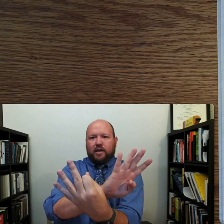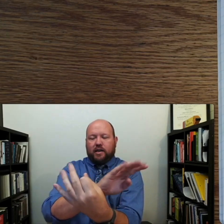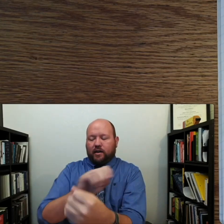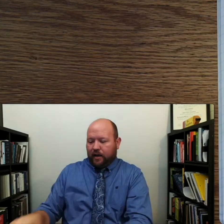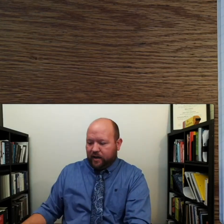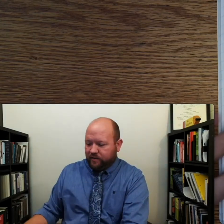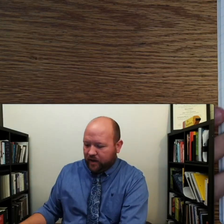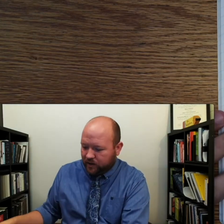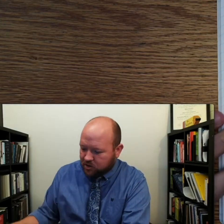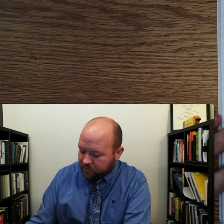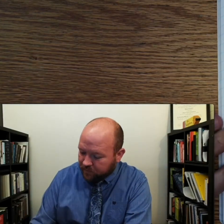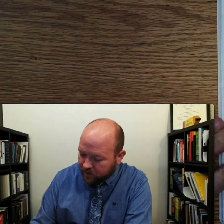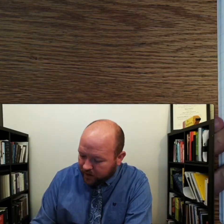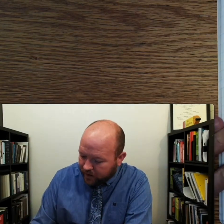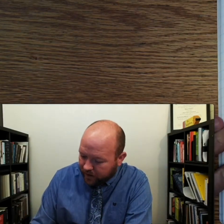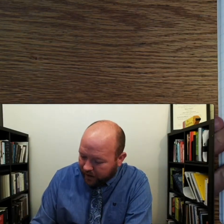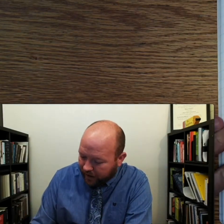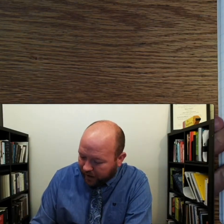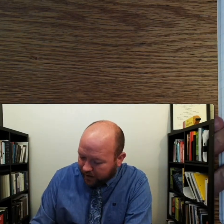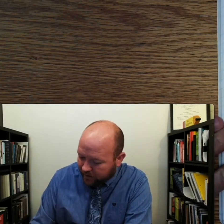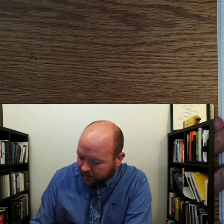Advantage. Advantage.